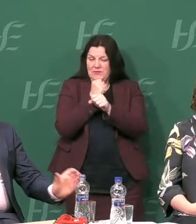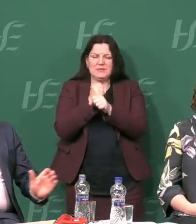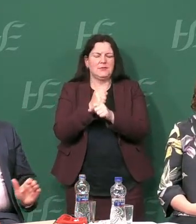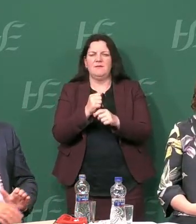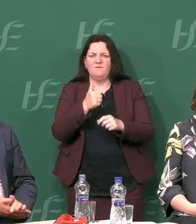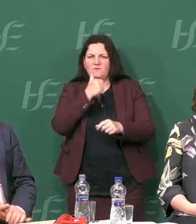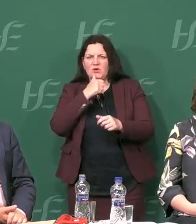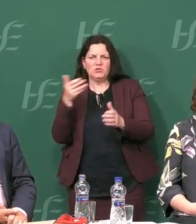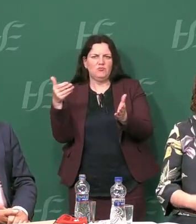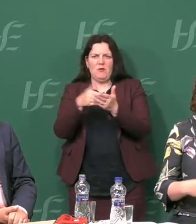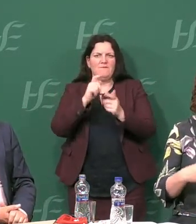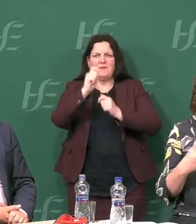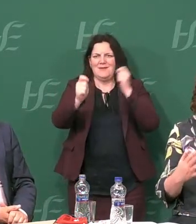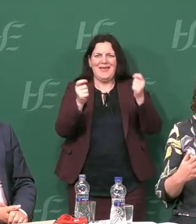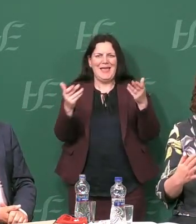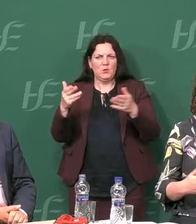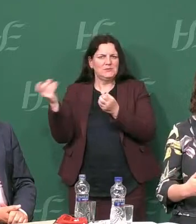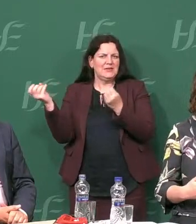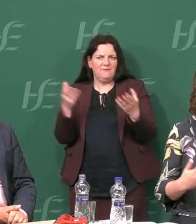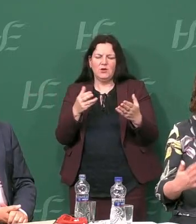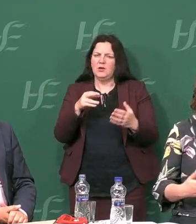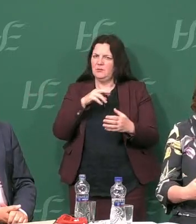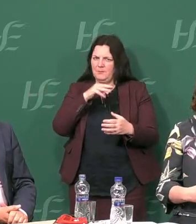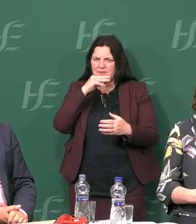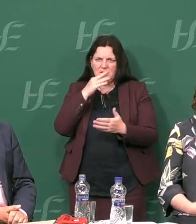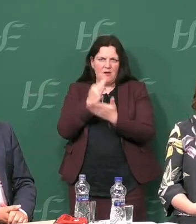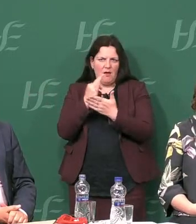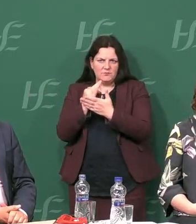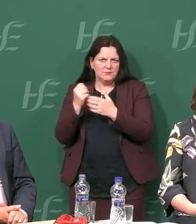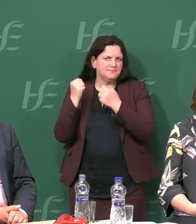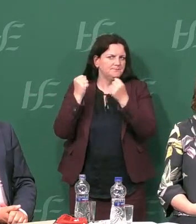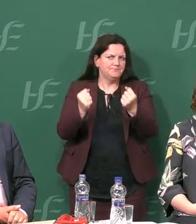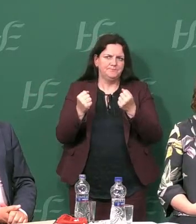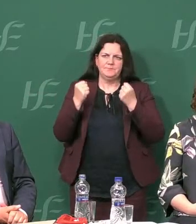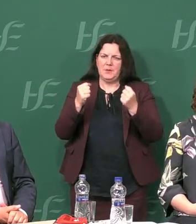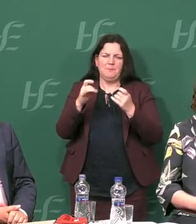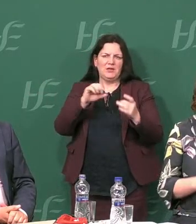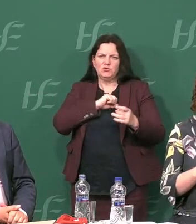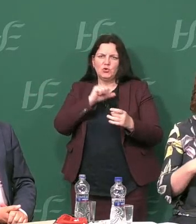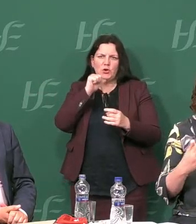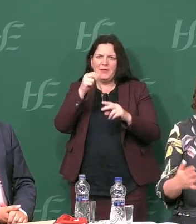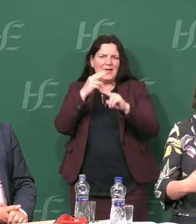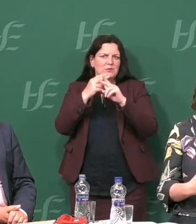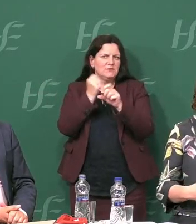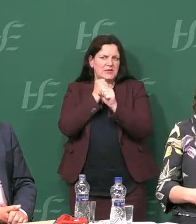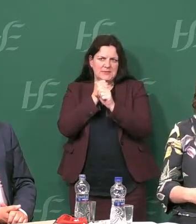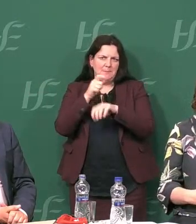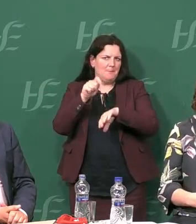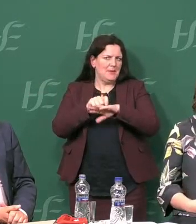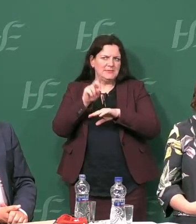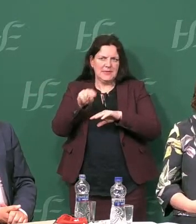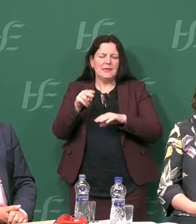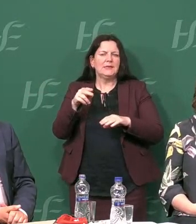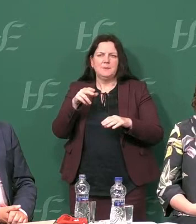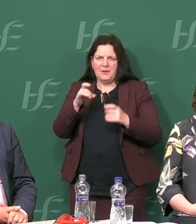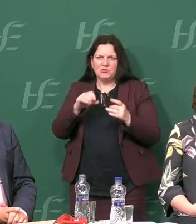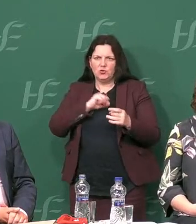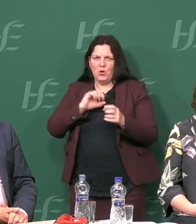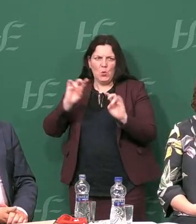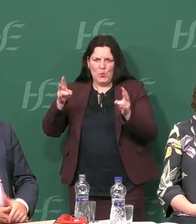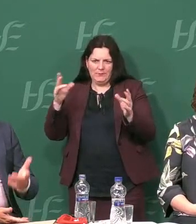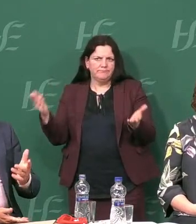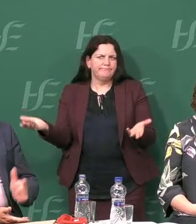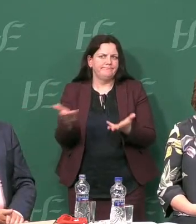would deliver the vaccines, we're delivering them very frequently to make sure that they don't run out of date as best we can, and to make sure that there's a good turnover in the